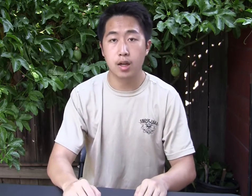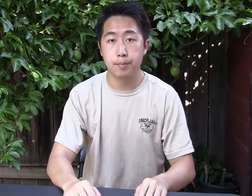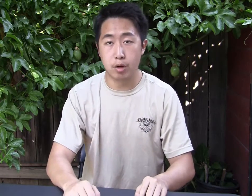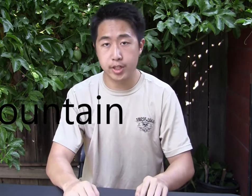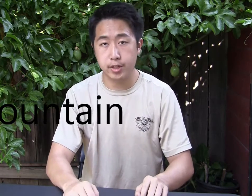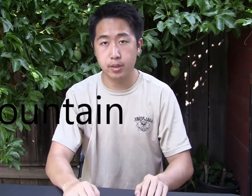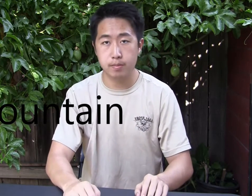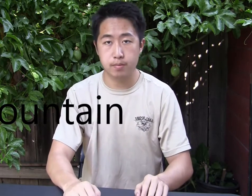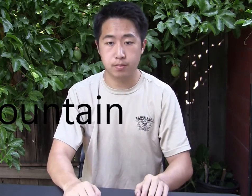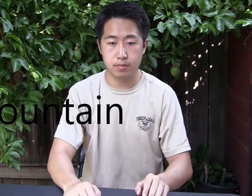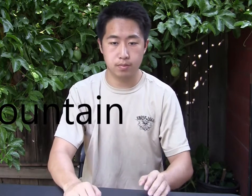Mountain.